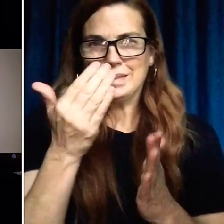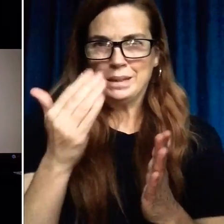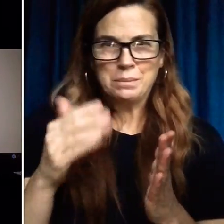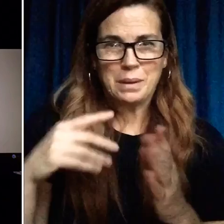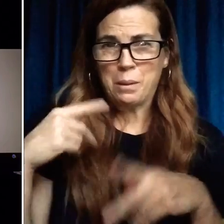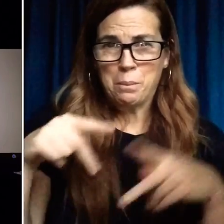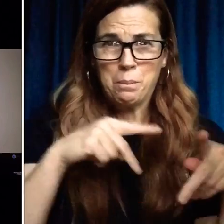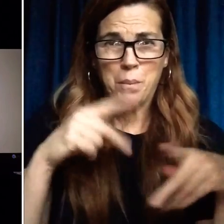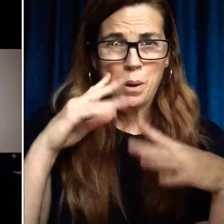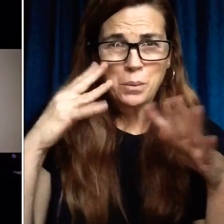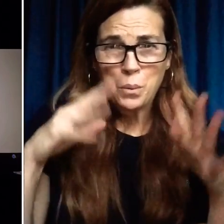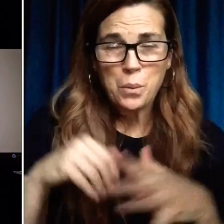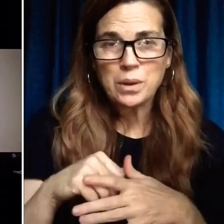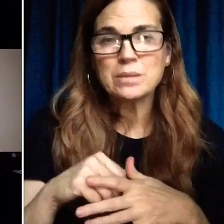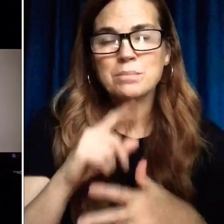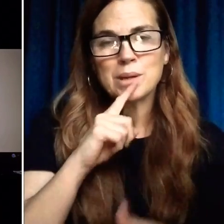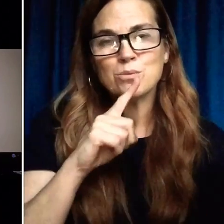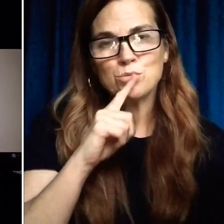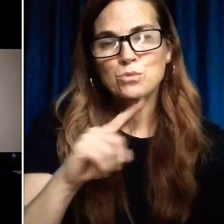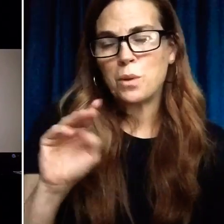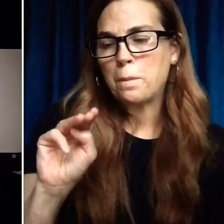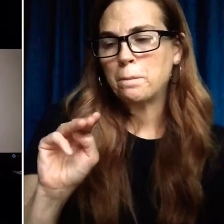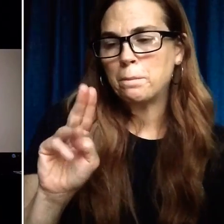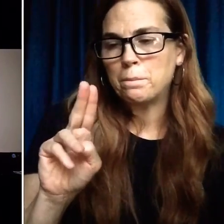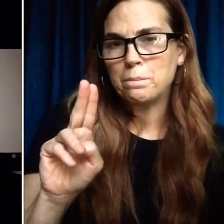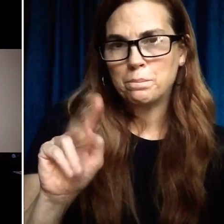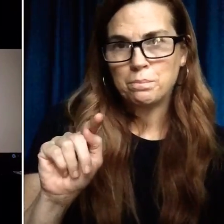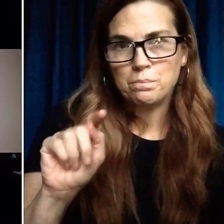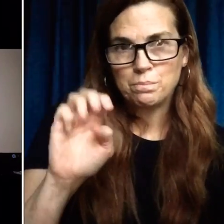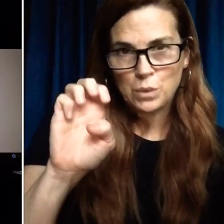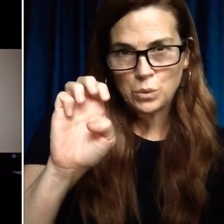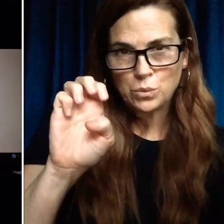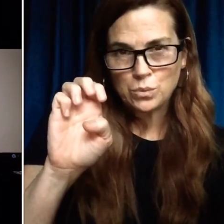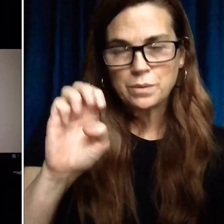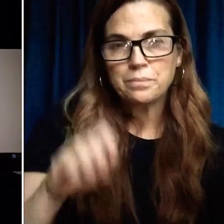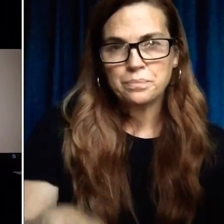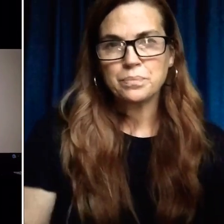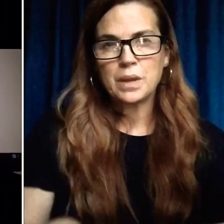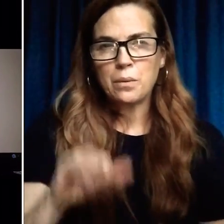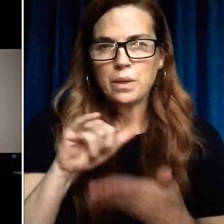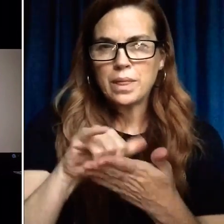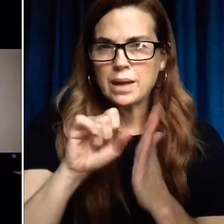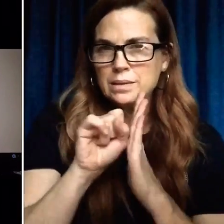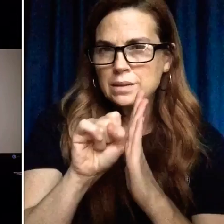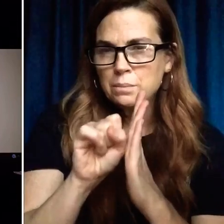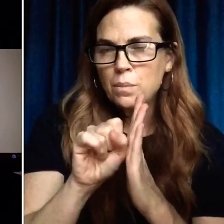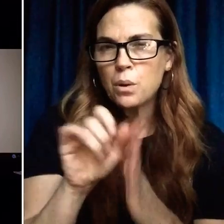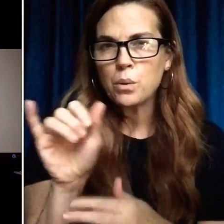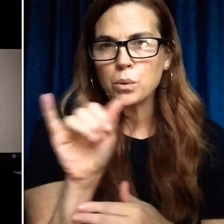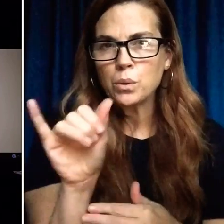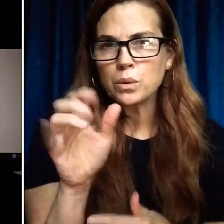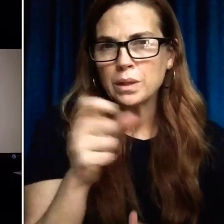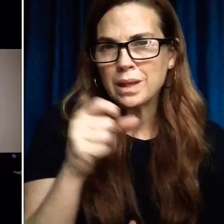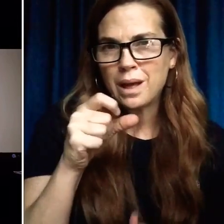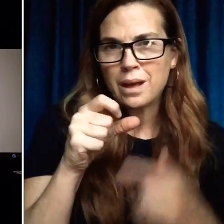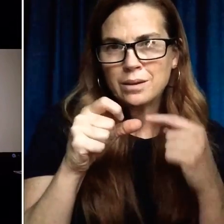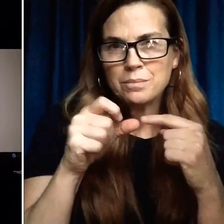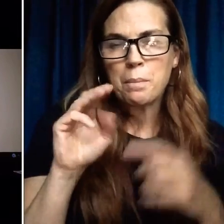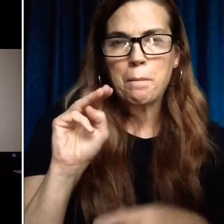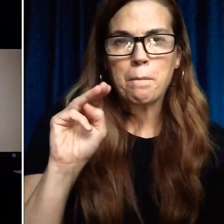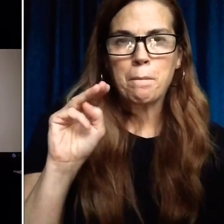may sound like you're having a party, so make sure to mute when you are not speaking. Most mute buttons look like a